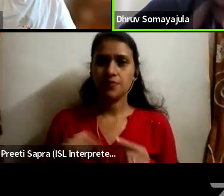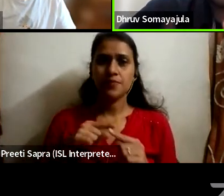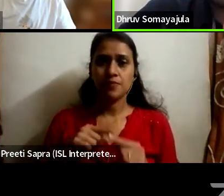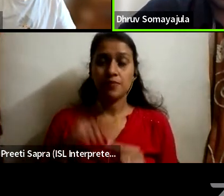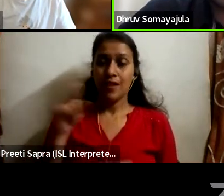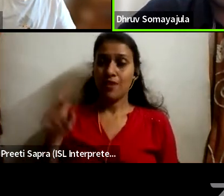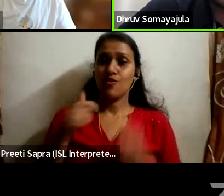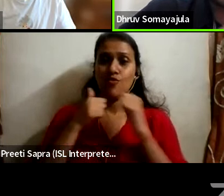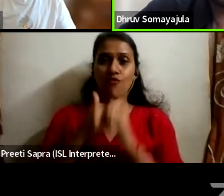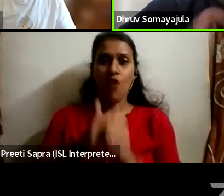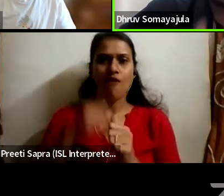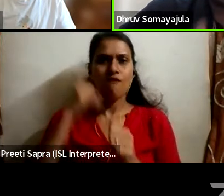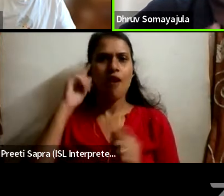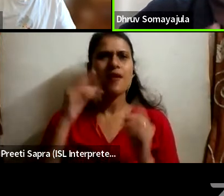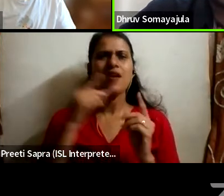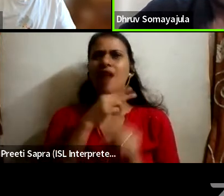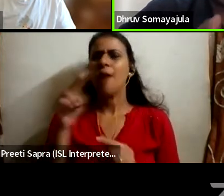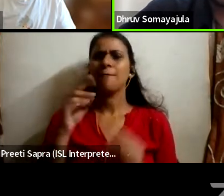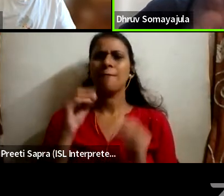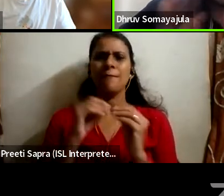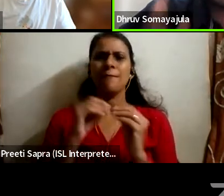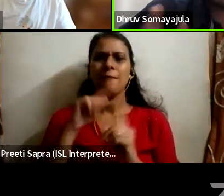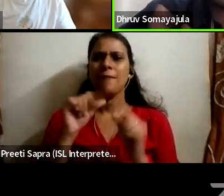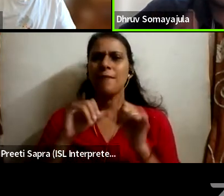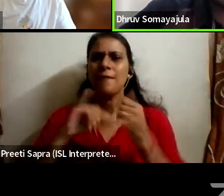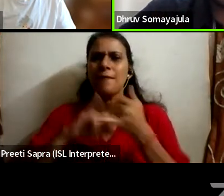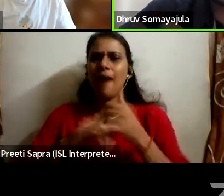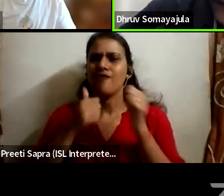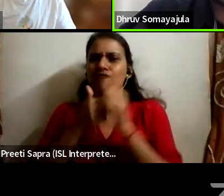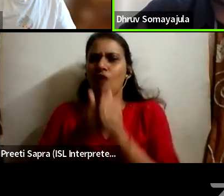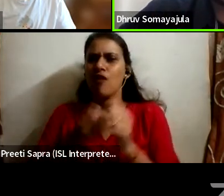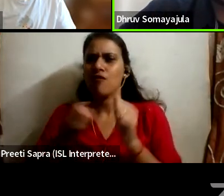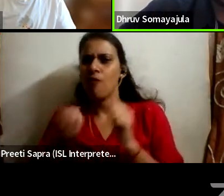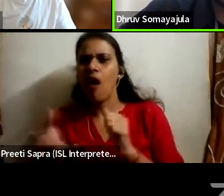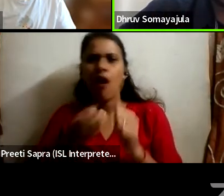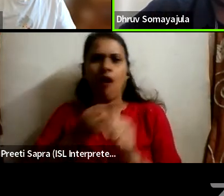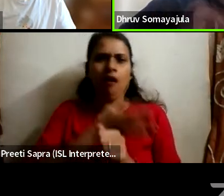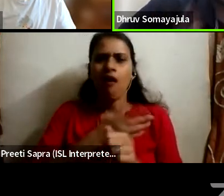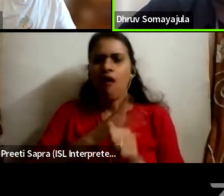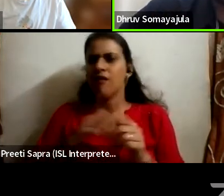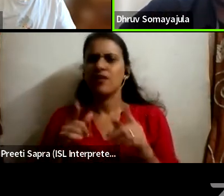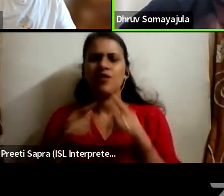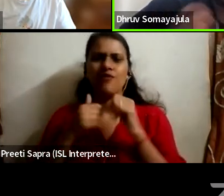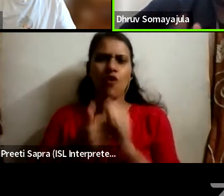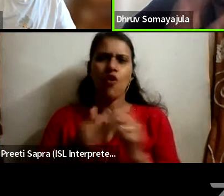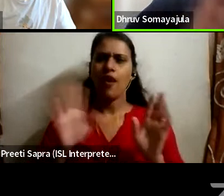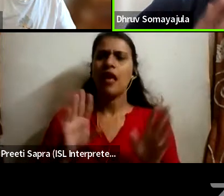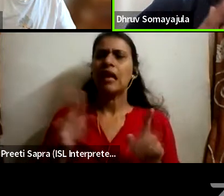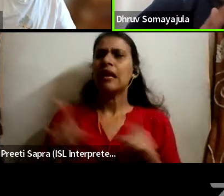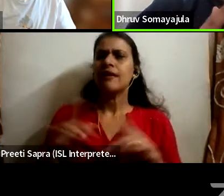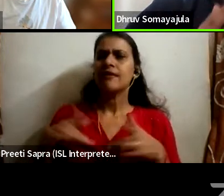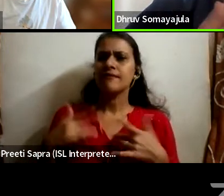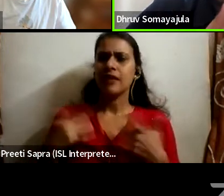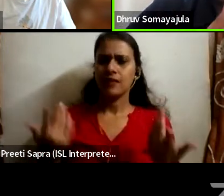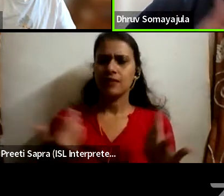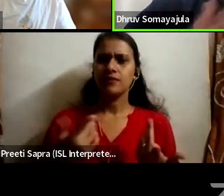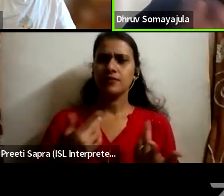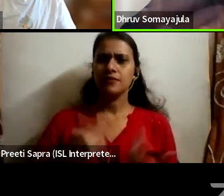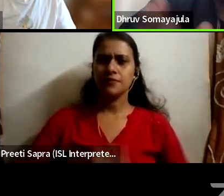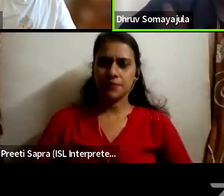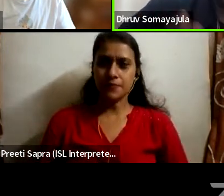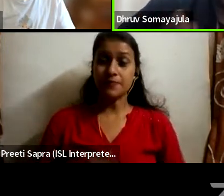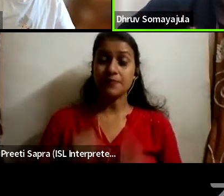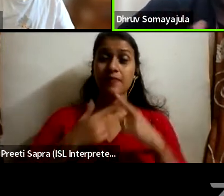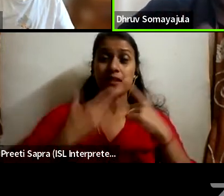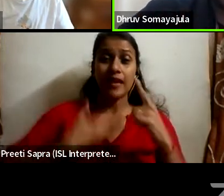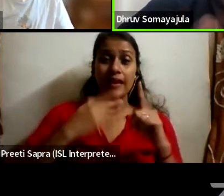is not exactly bias. It is more of a, it's not design bias as much as it is legacy bias, because the training data